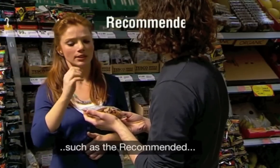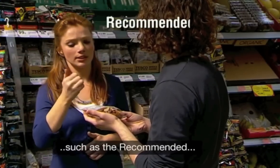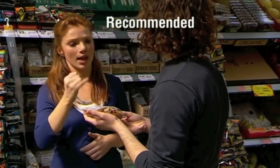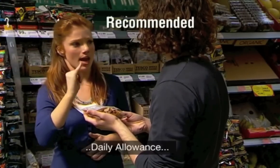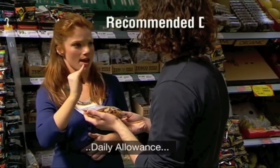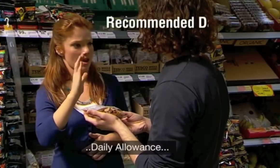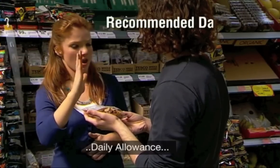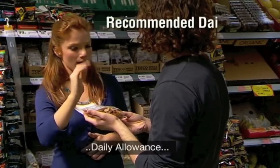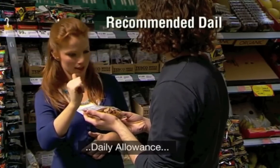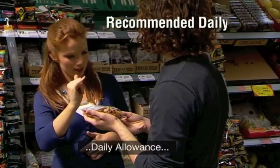daily